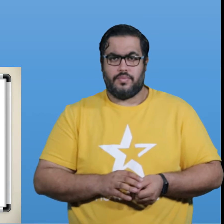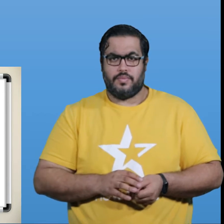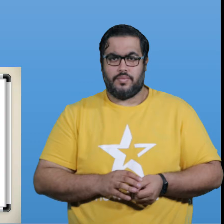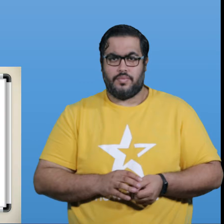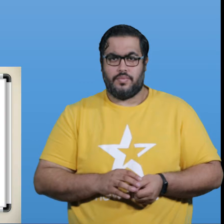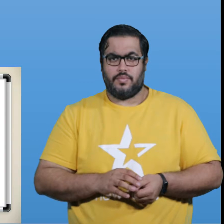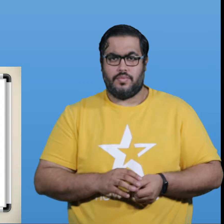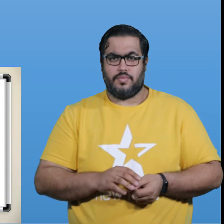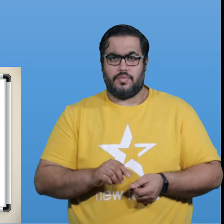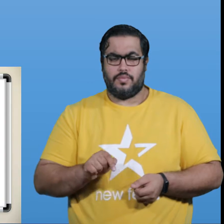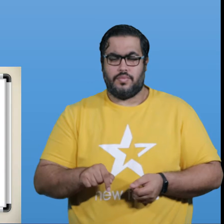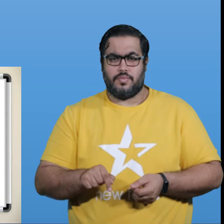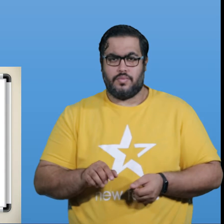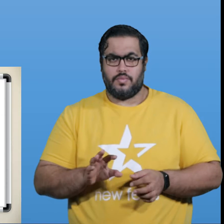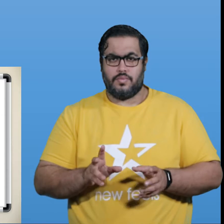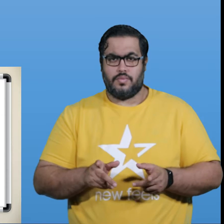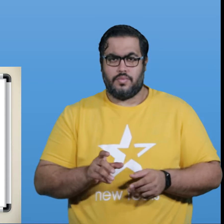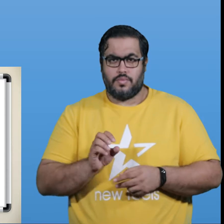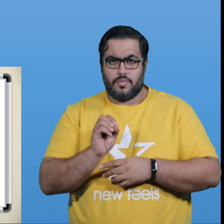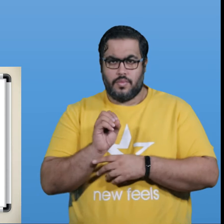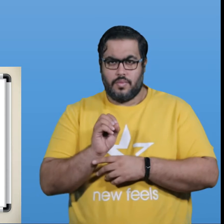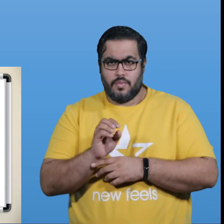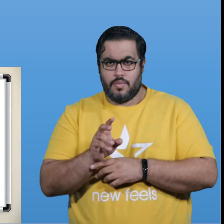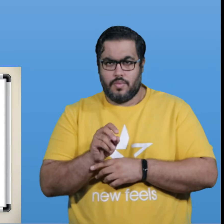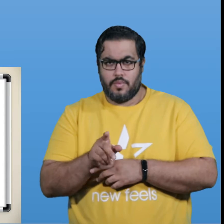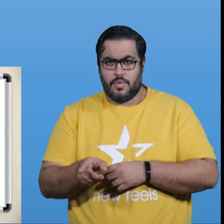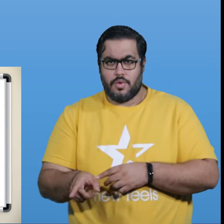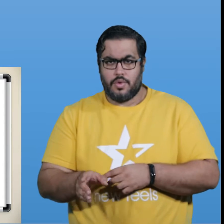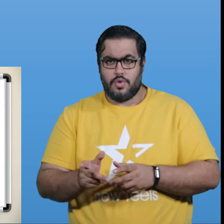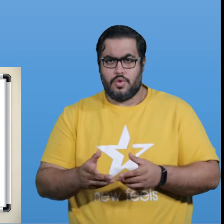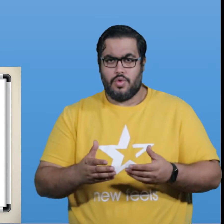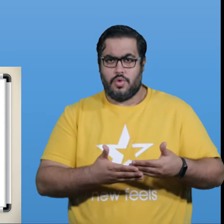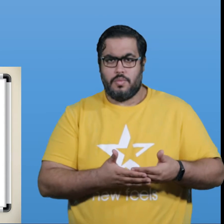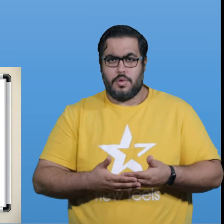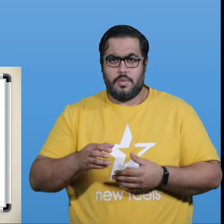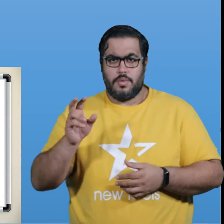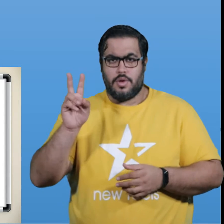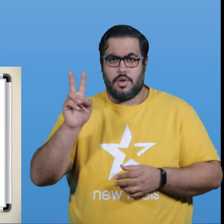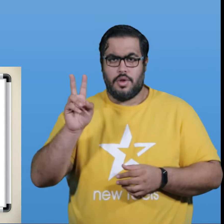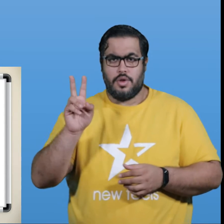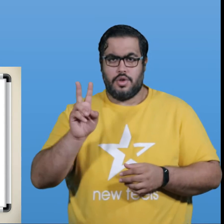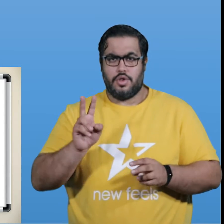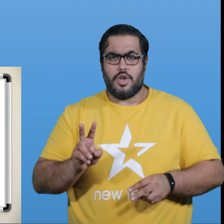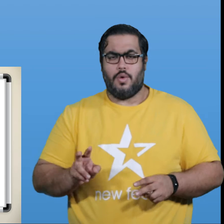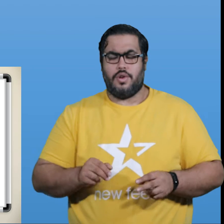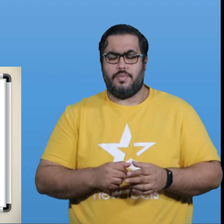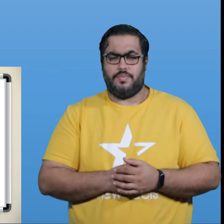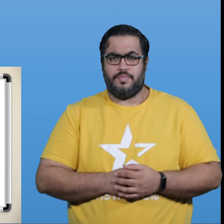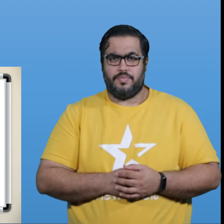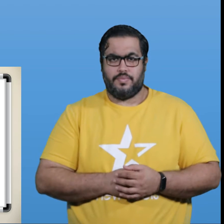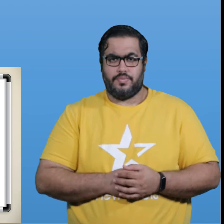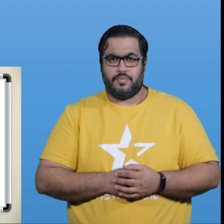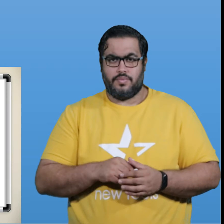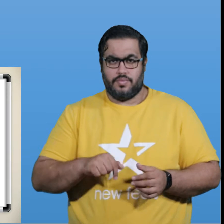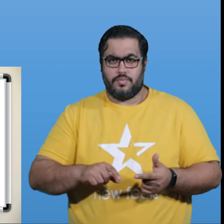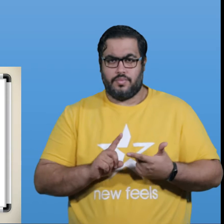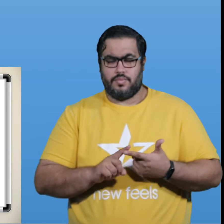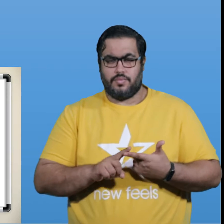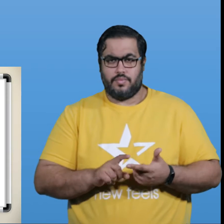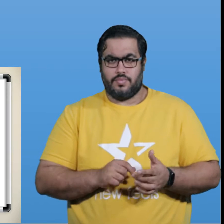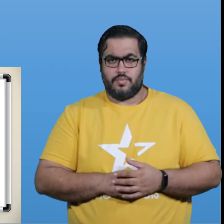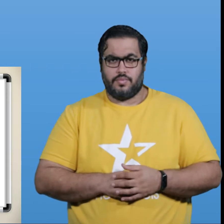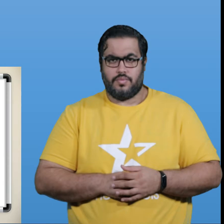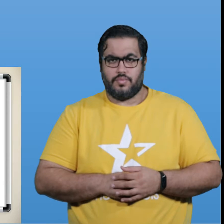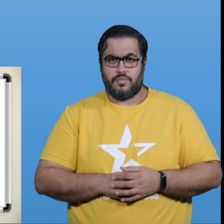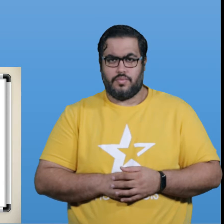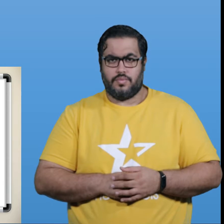the cutest baby clothes to take to the baby shower. So baby shower is the party itself. Now we have the second picture here. We have